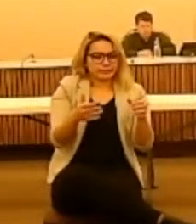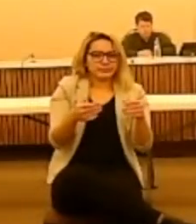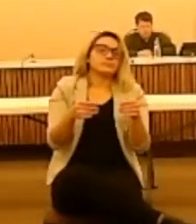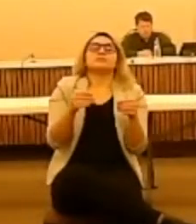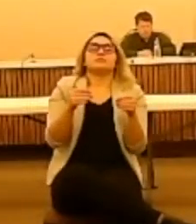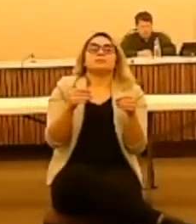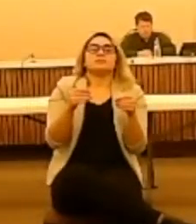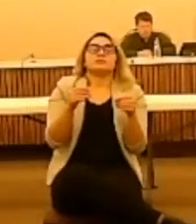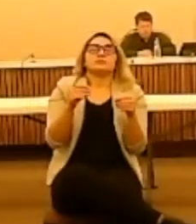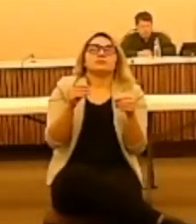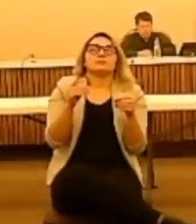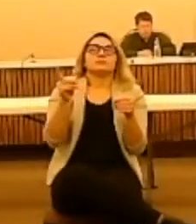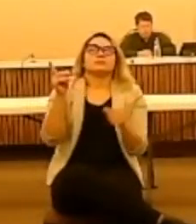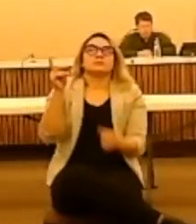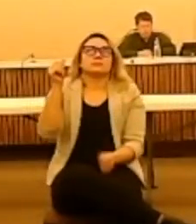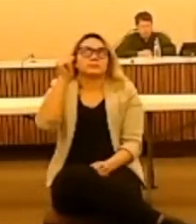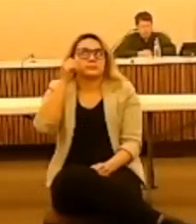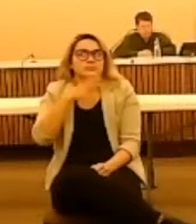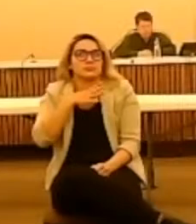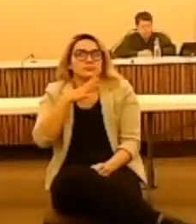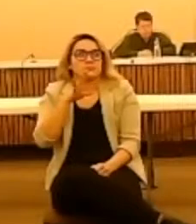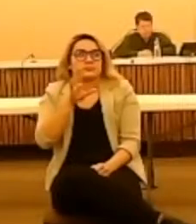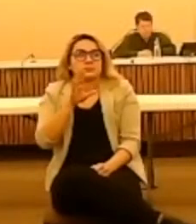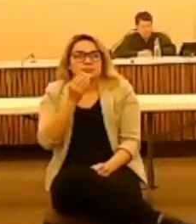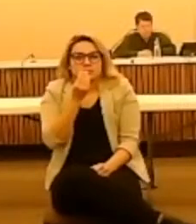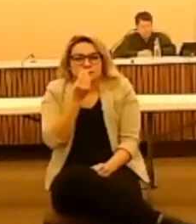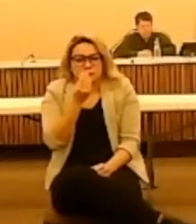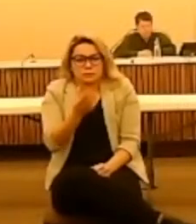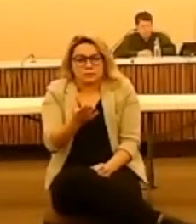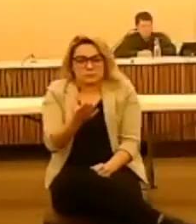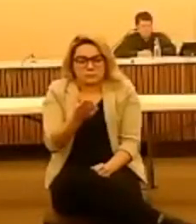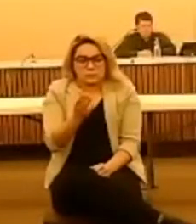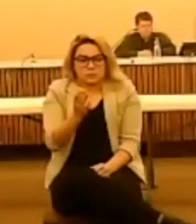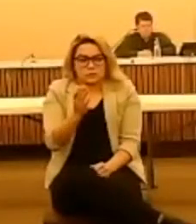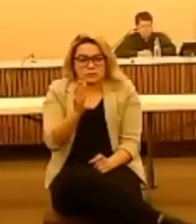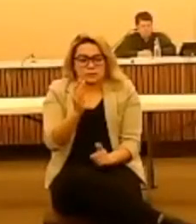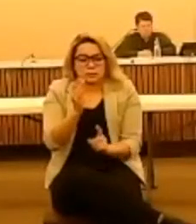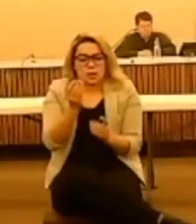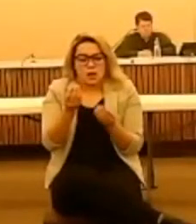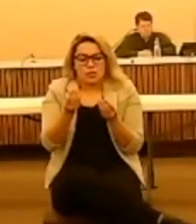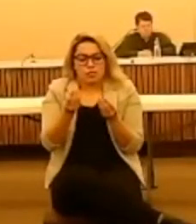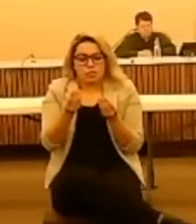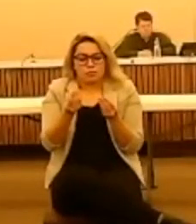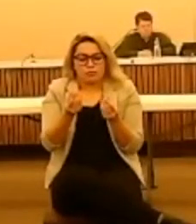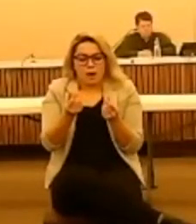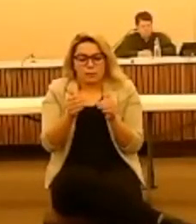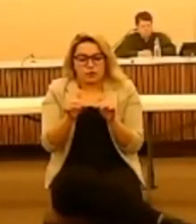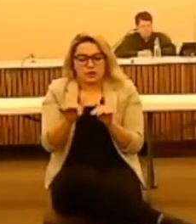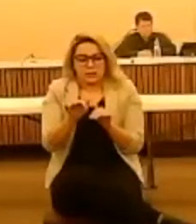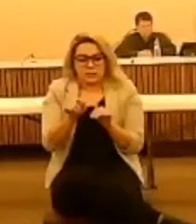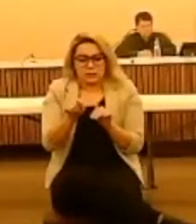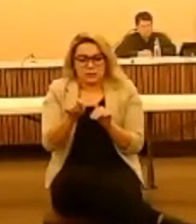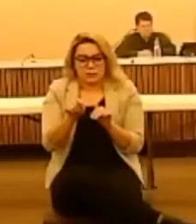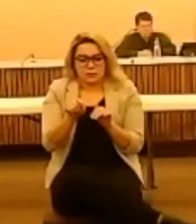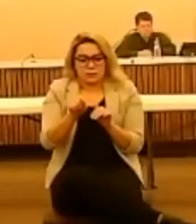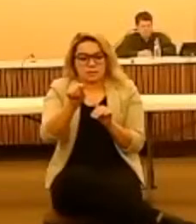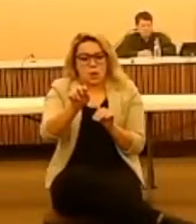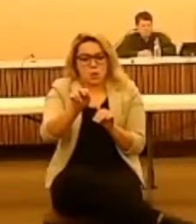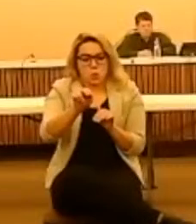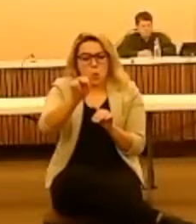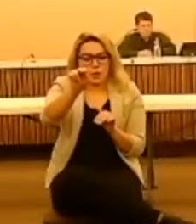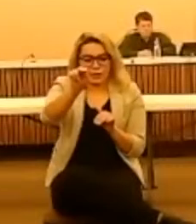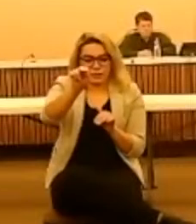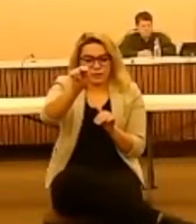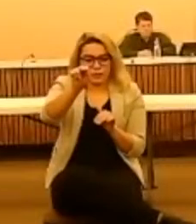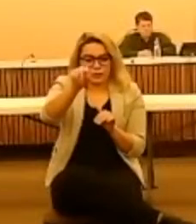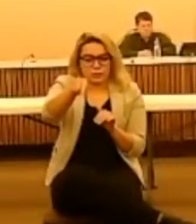property directly to the north of the caller, that property is already designated historic.